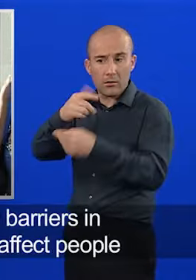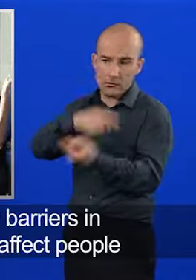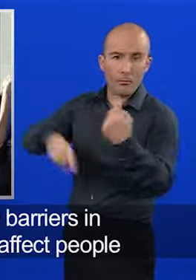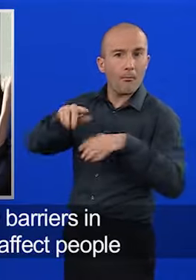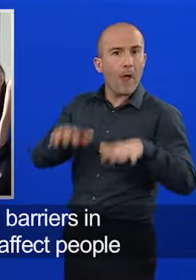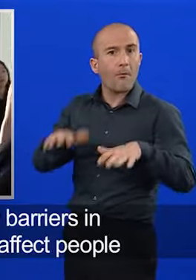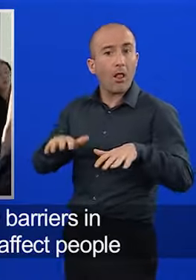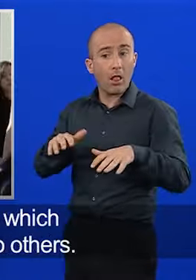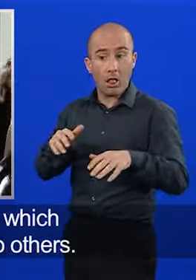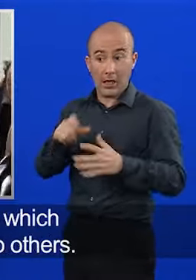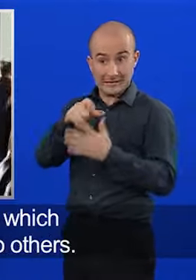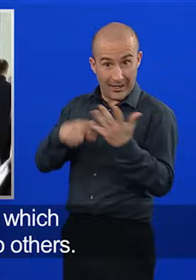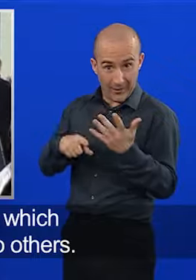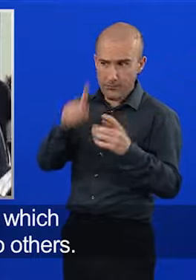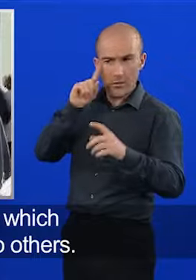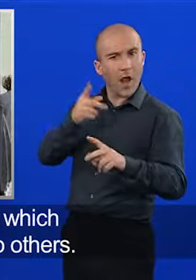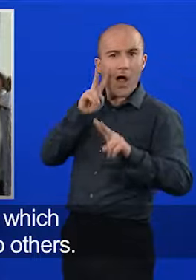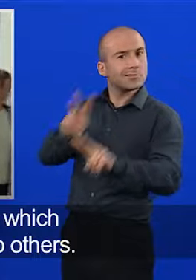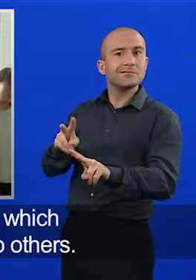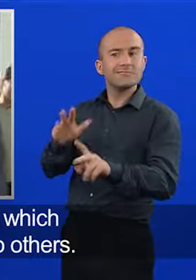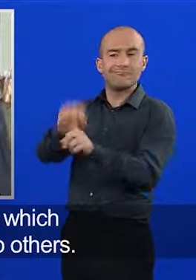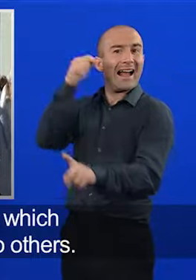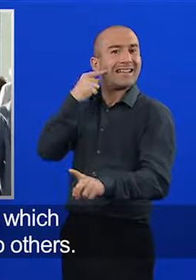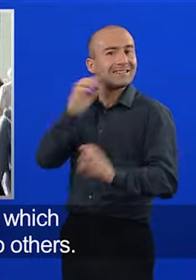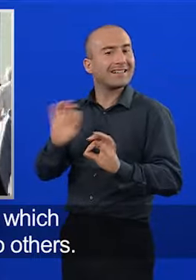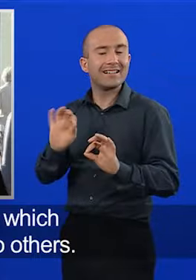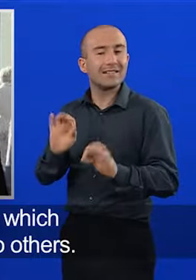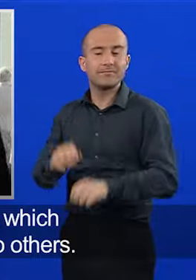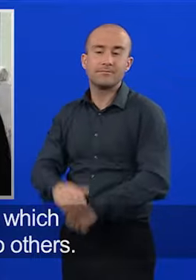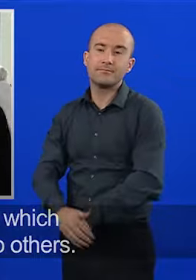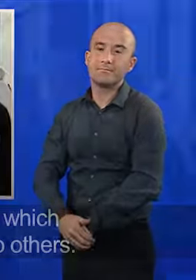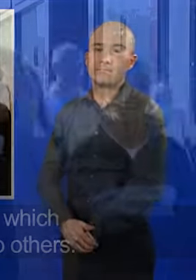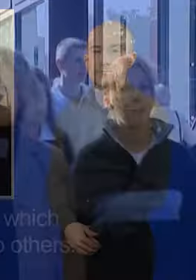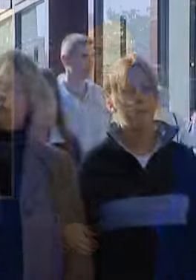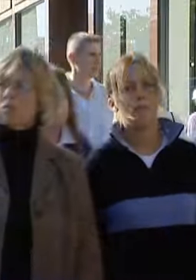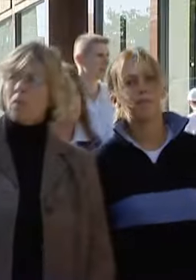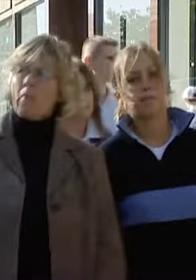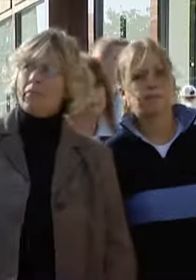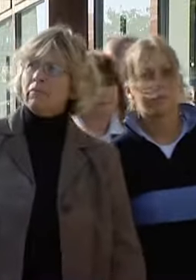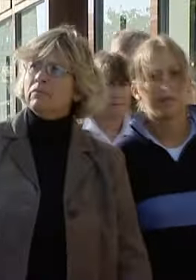network affect people with disabilities which may be hidden to others.